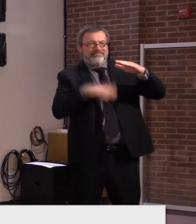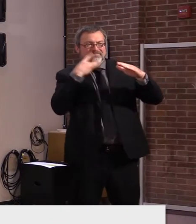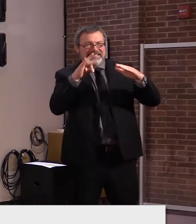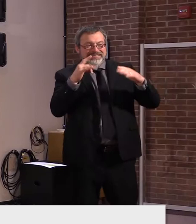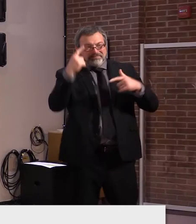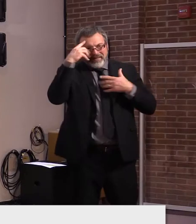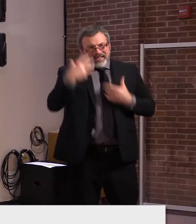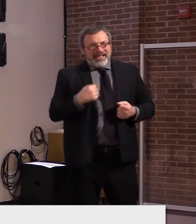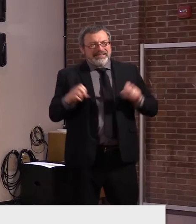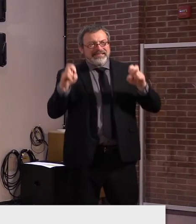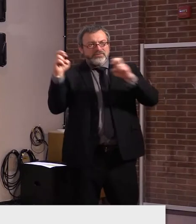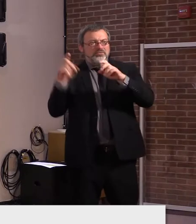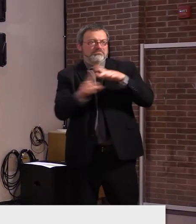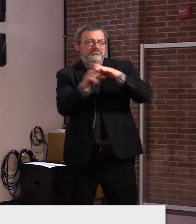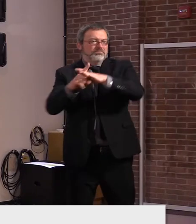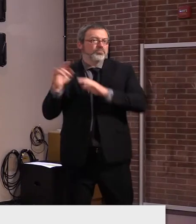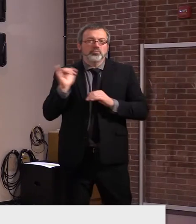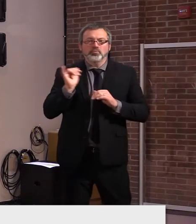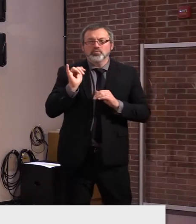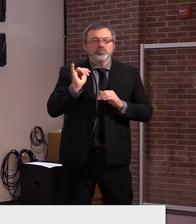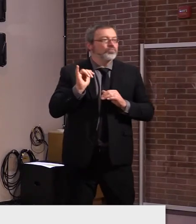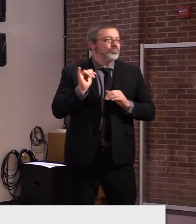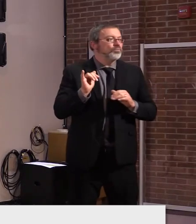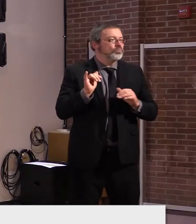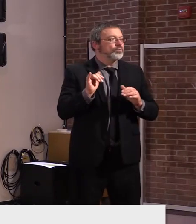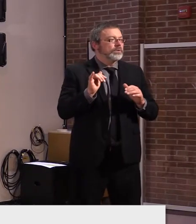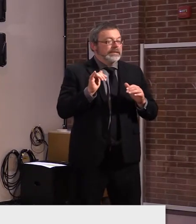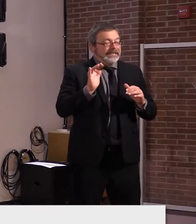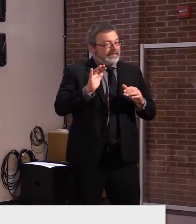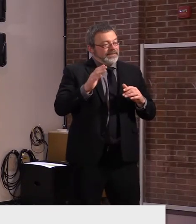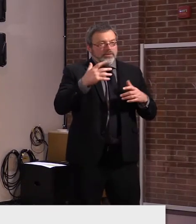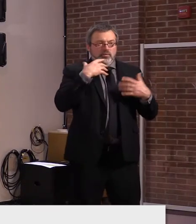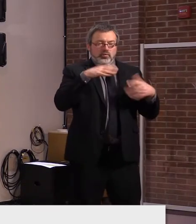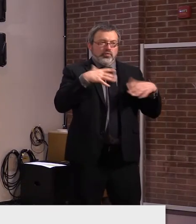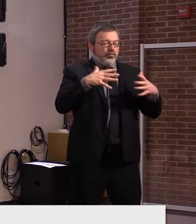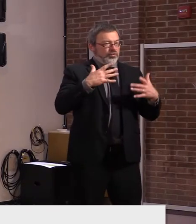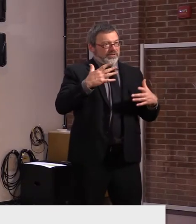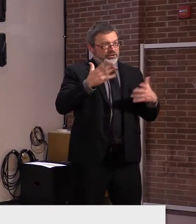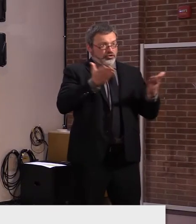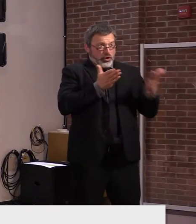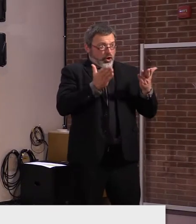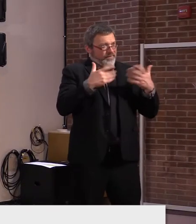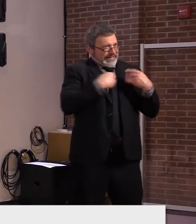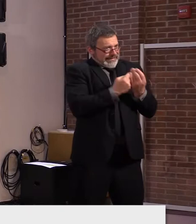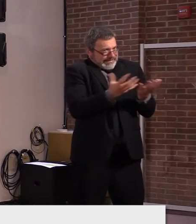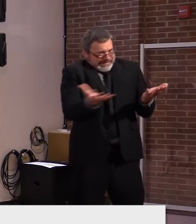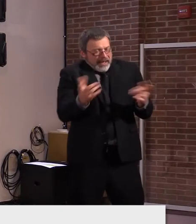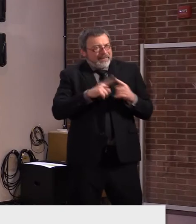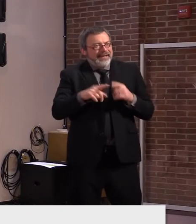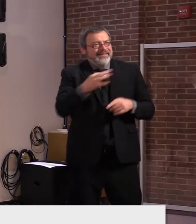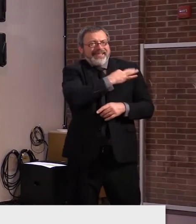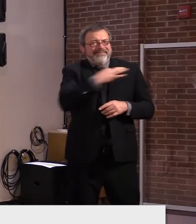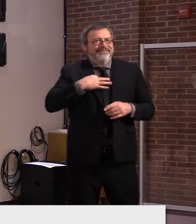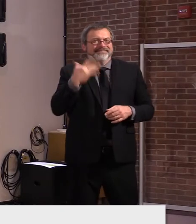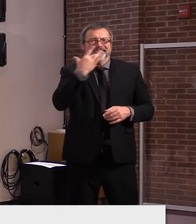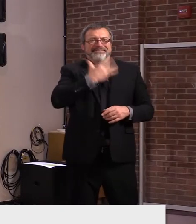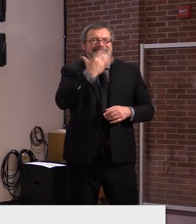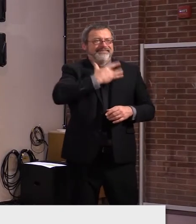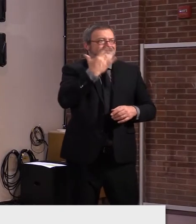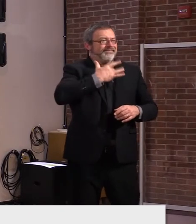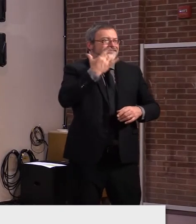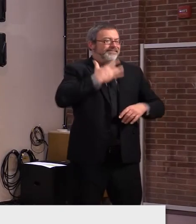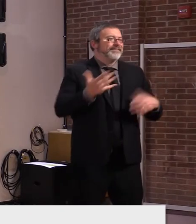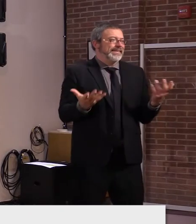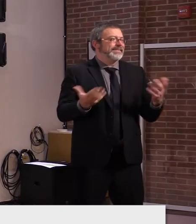workers and resources in this area to avoid them going to emergency departments. Finally, I want to turn to COVID